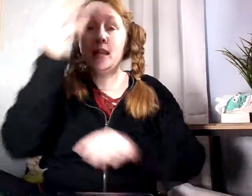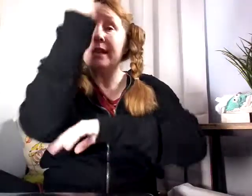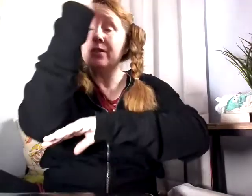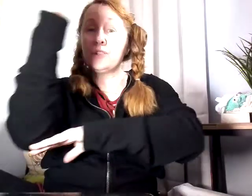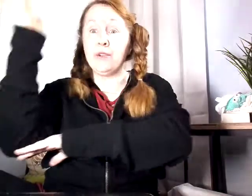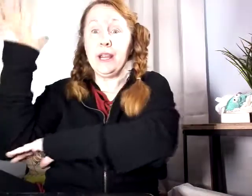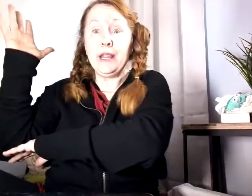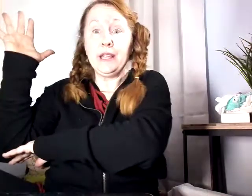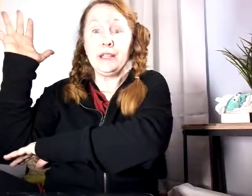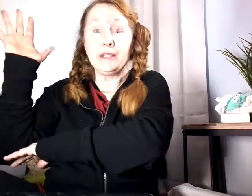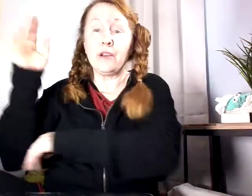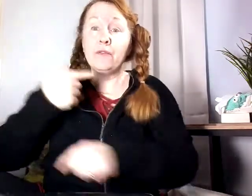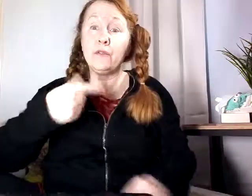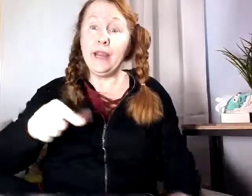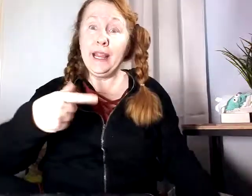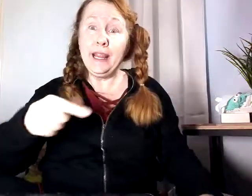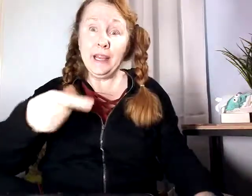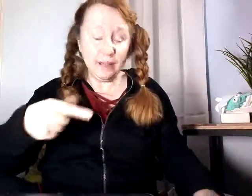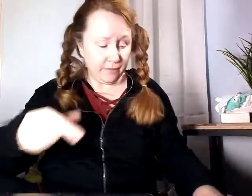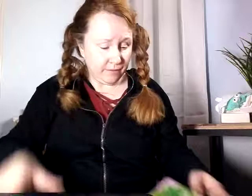see trees of green.